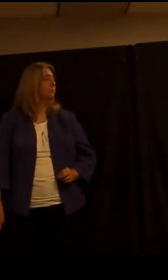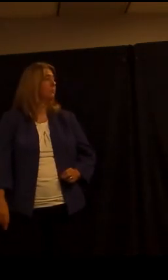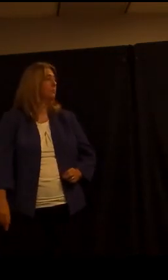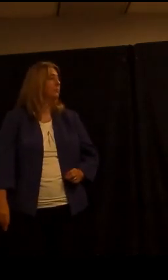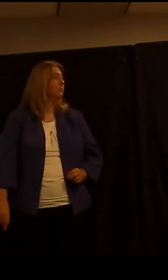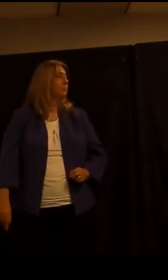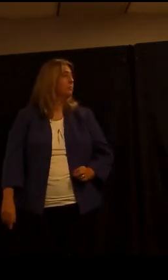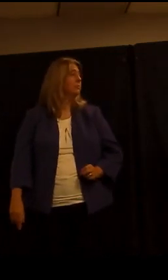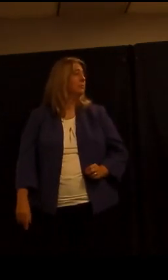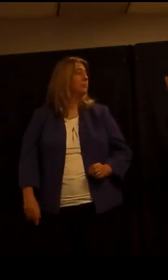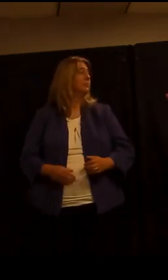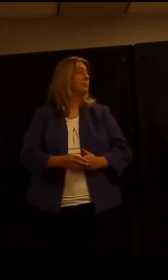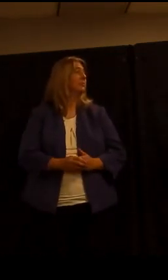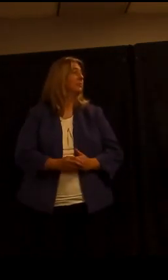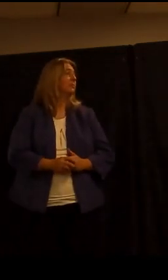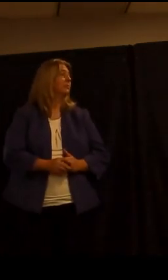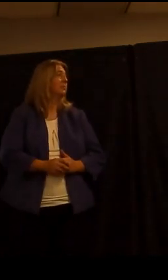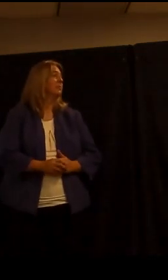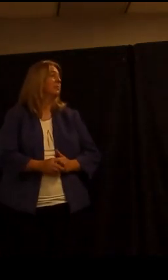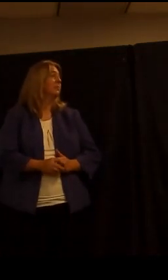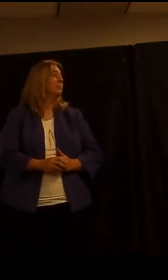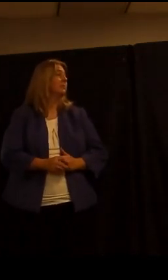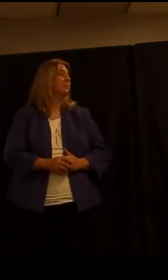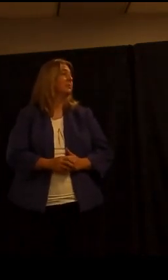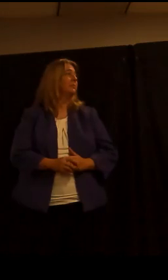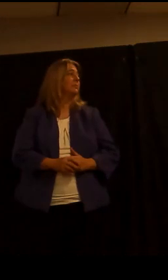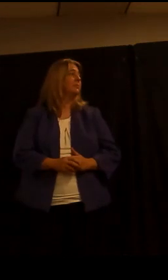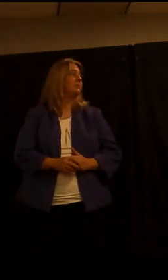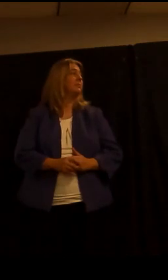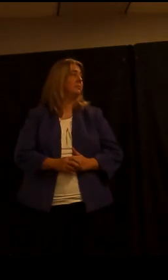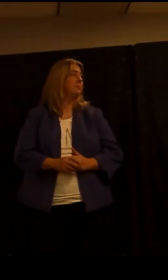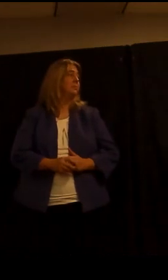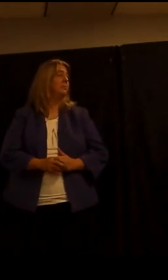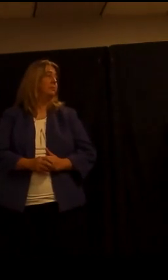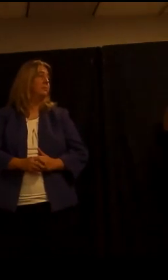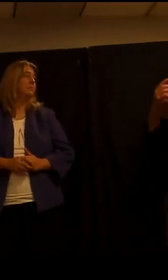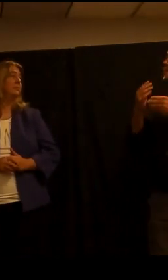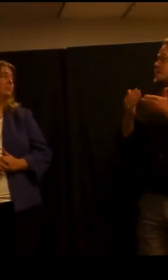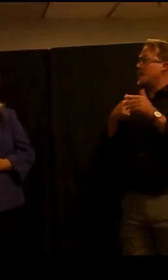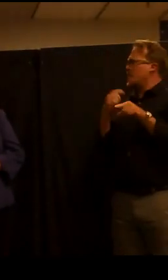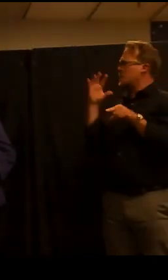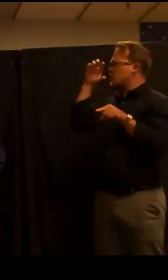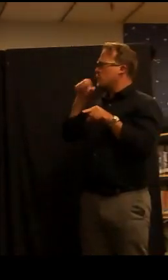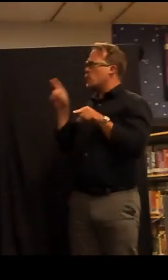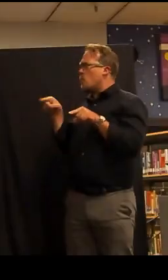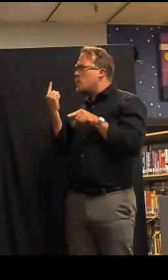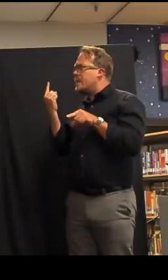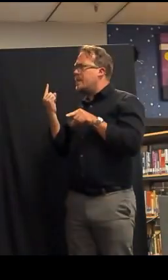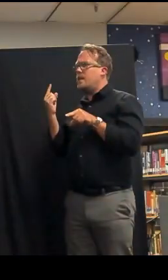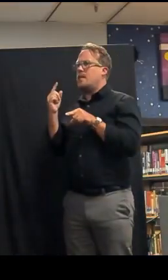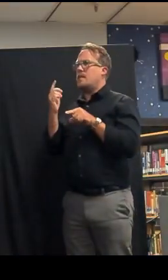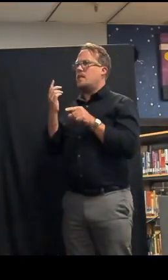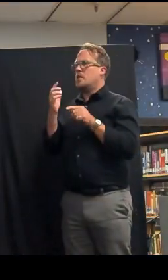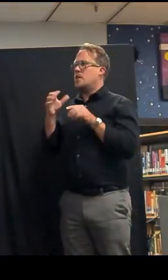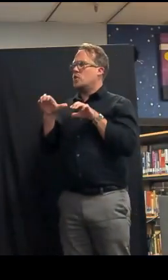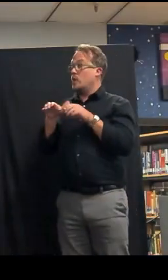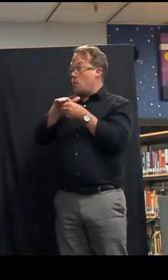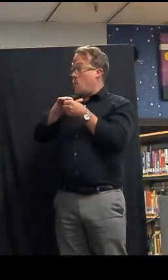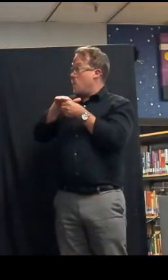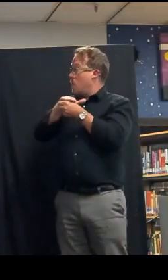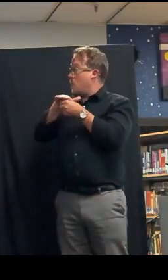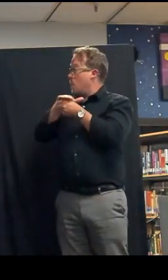here, Kim. So when you do your soft launch, I'm assuming you're just looking at the